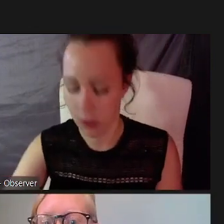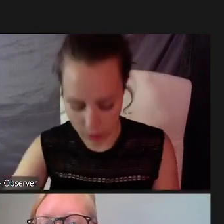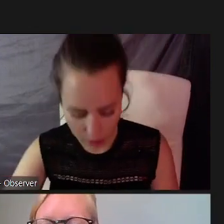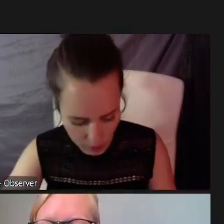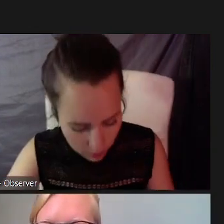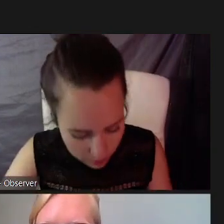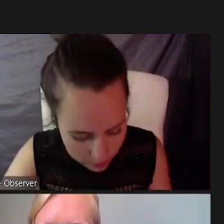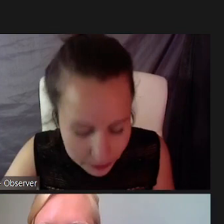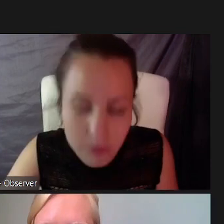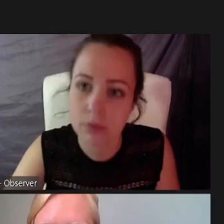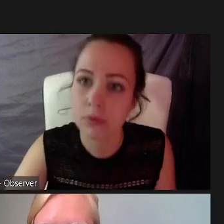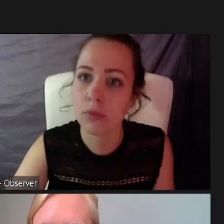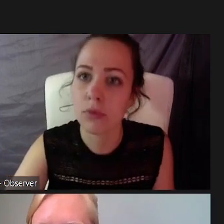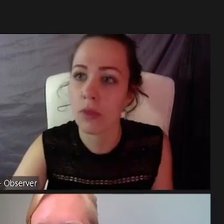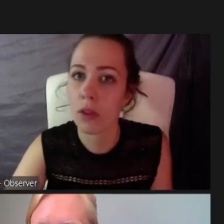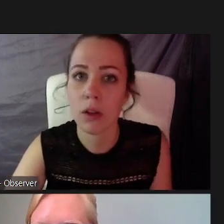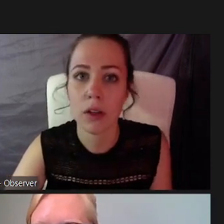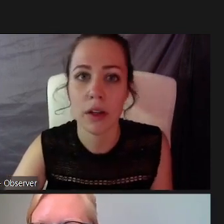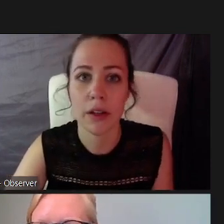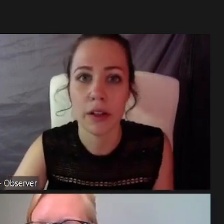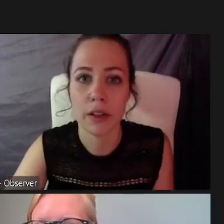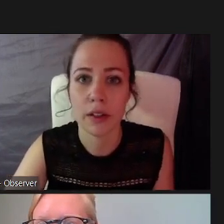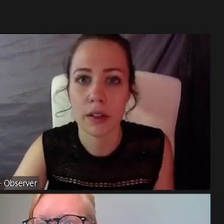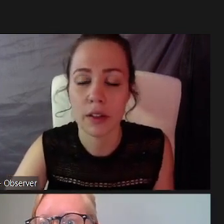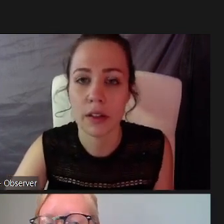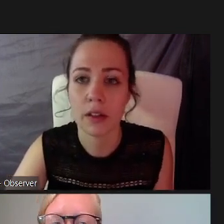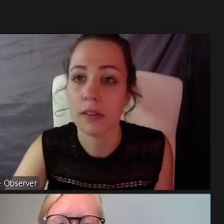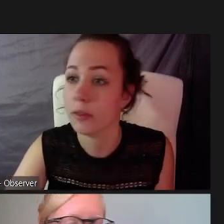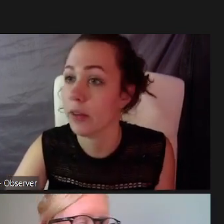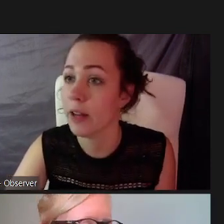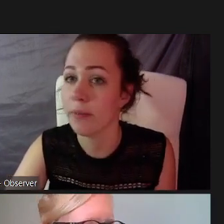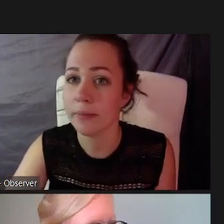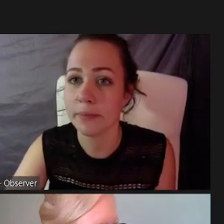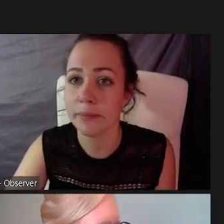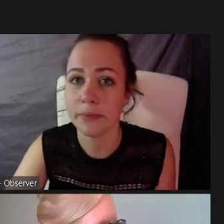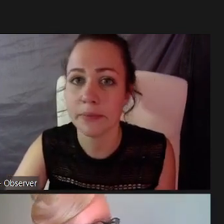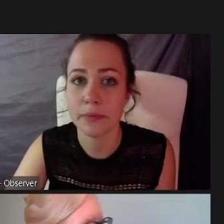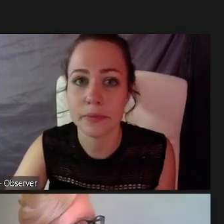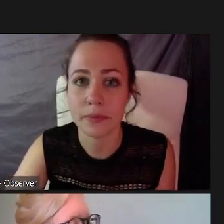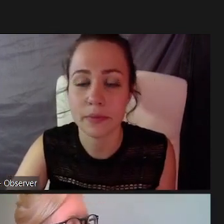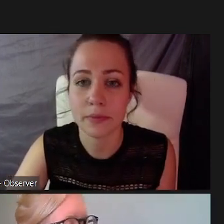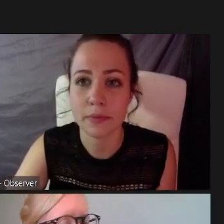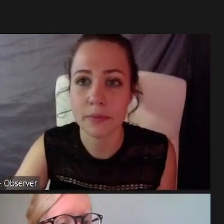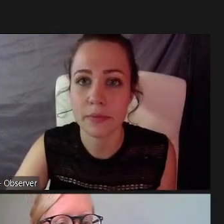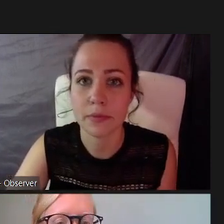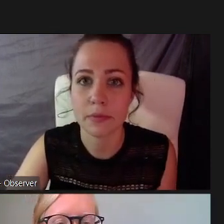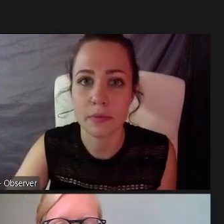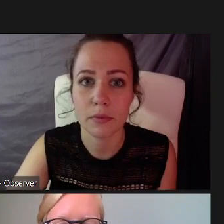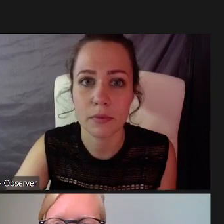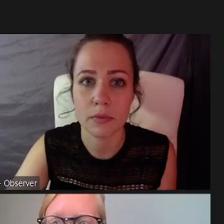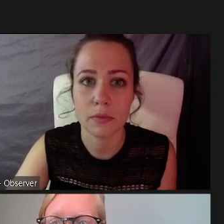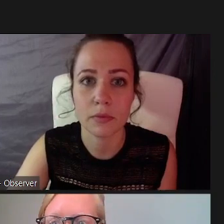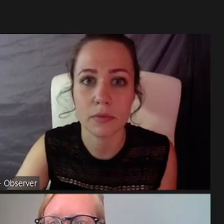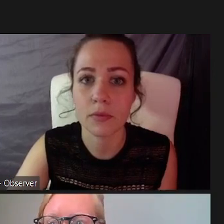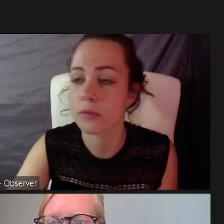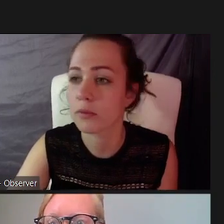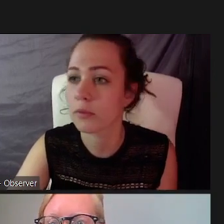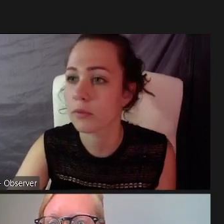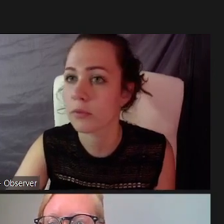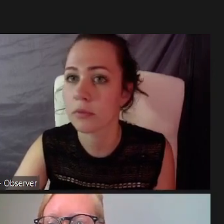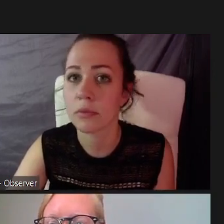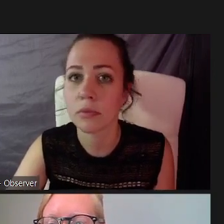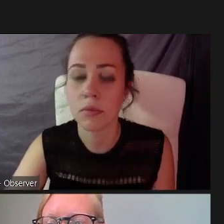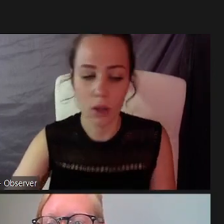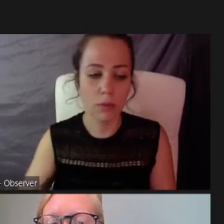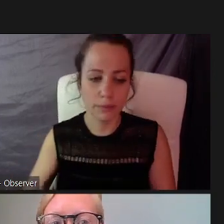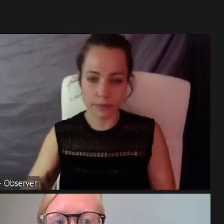so whatever. Okay, let me see. Okay, so now it's recording. But so I was just gonna ask you a few